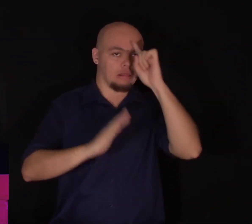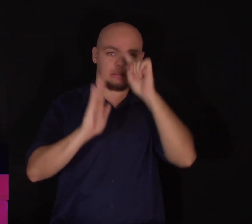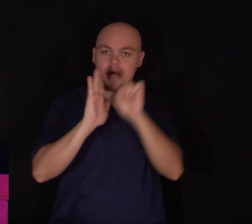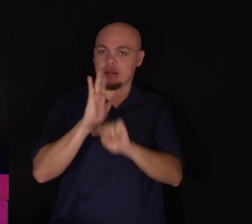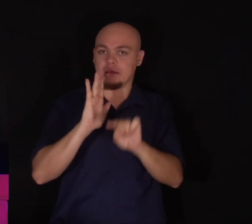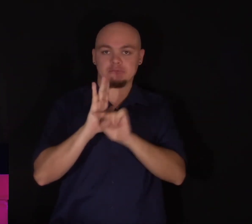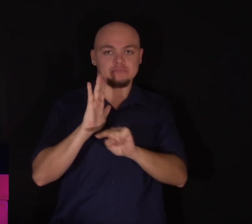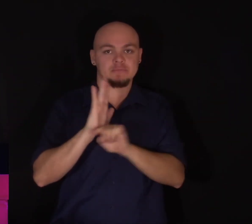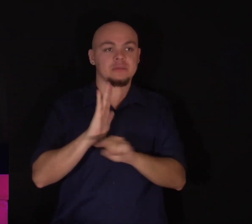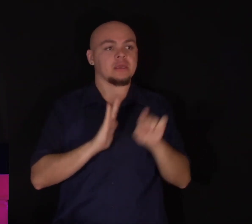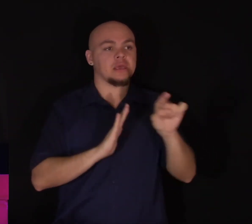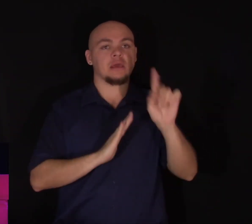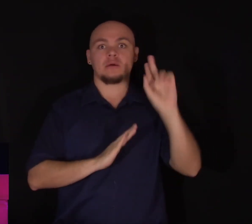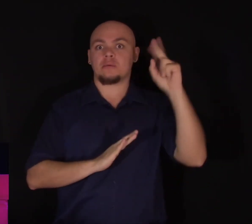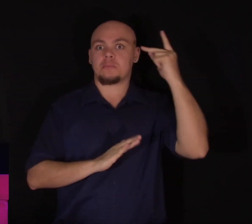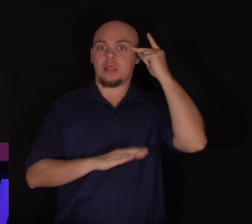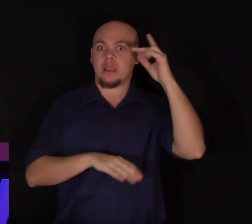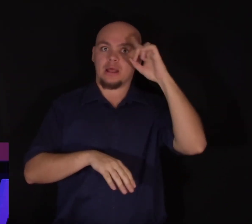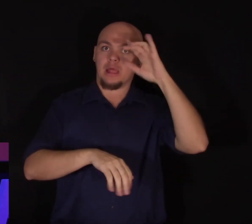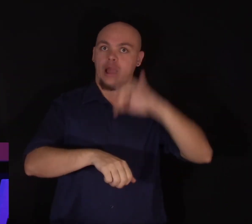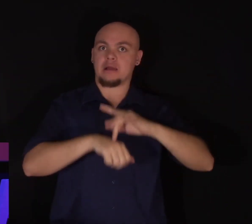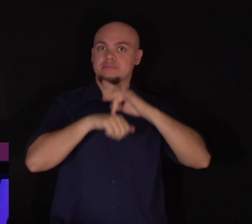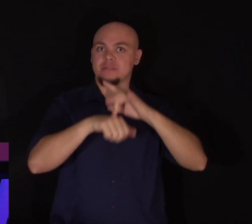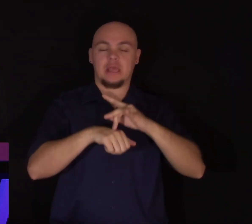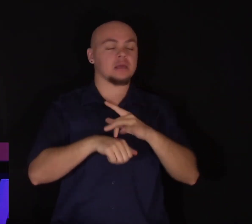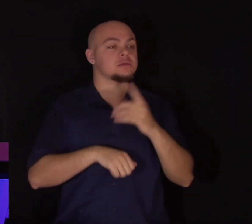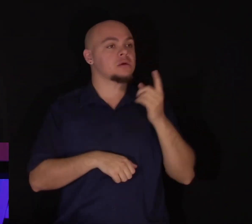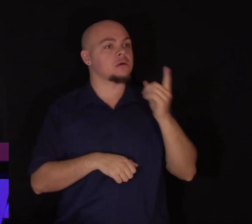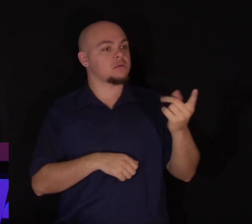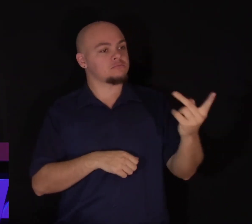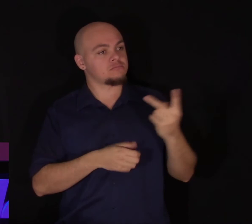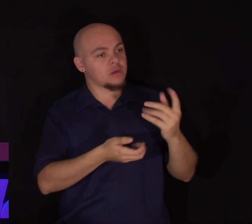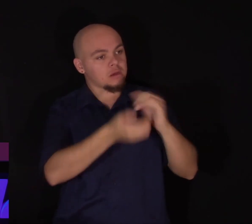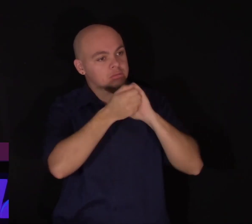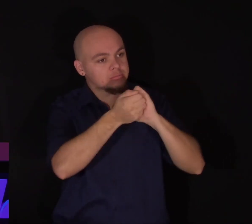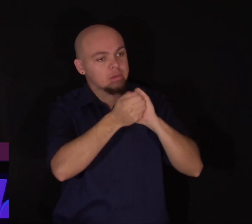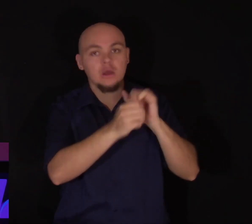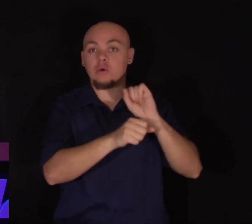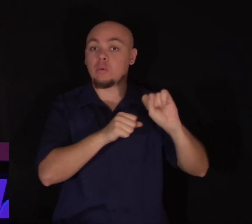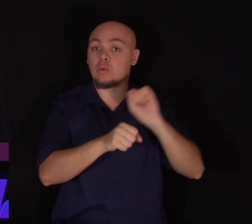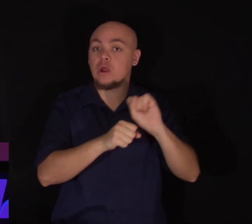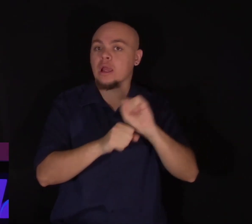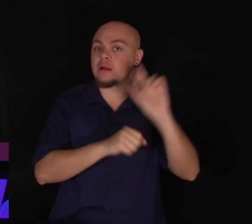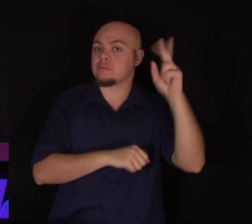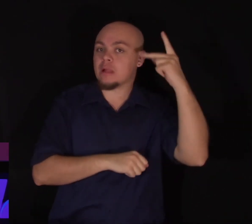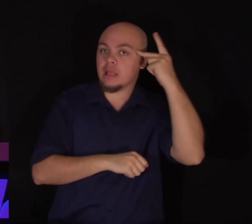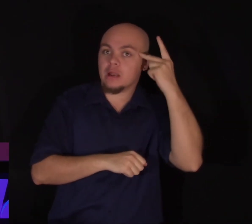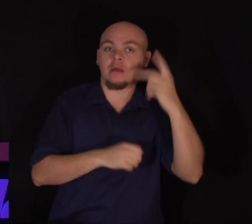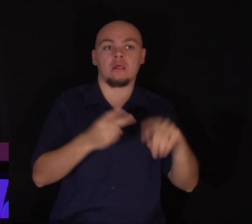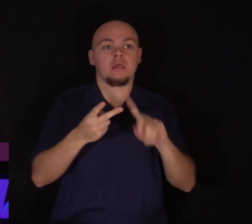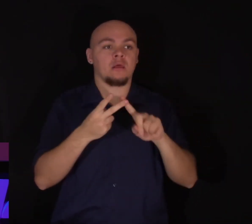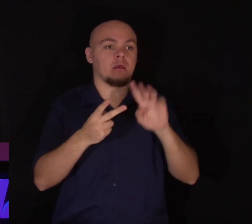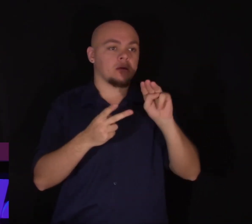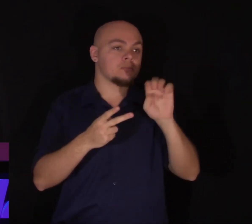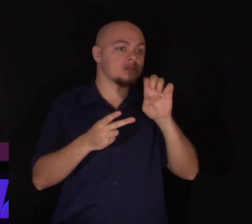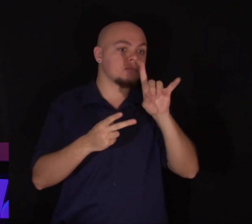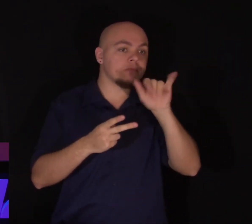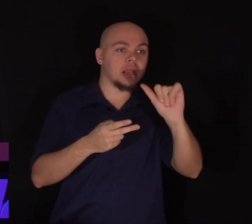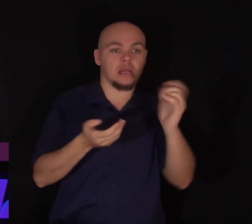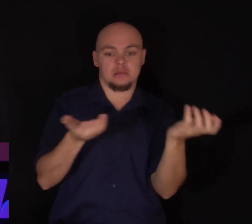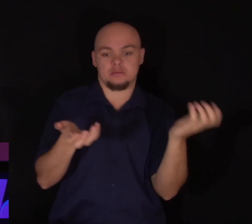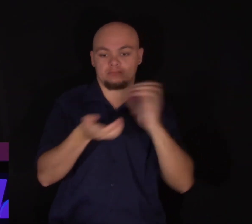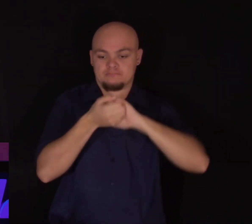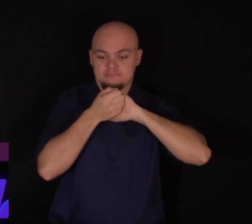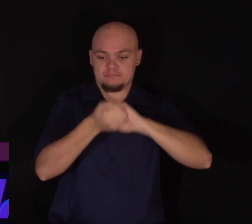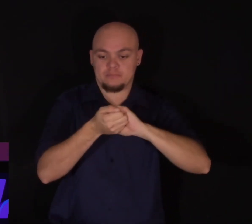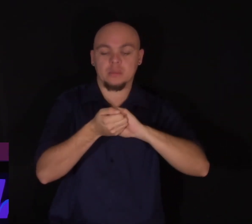and he was a complete political nut. And we got to work together. We started creating a political strategy and a media strategy that complemented each other. We